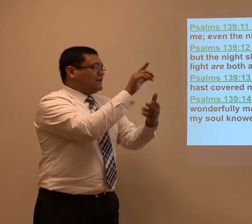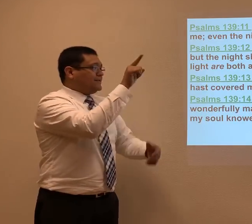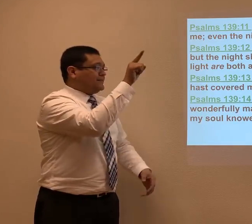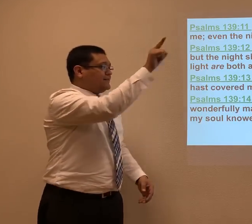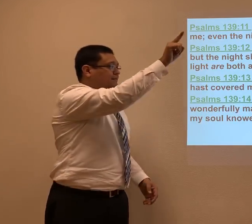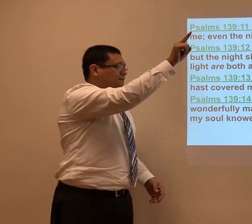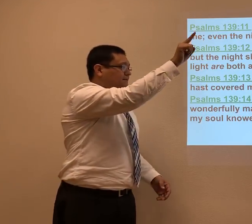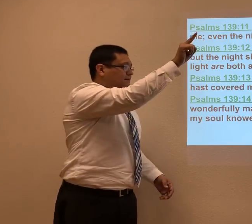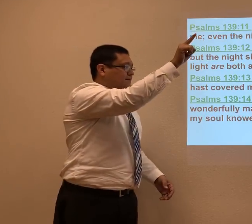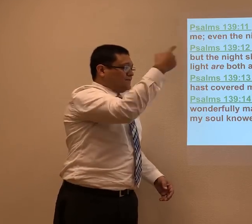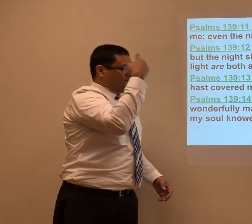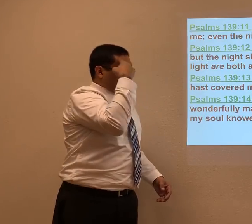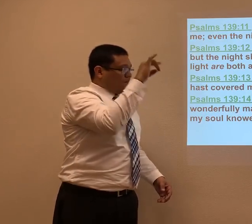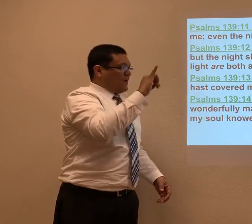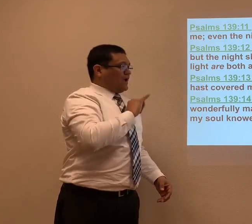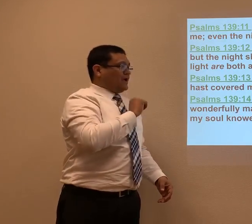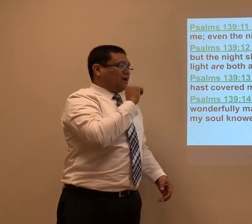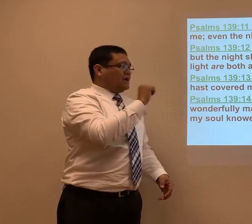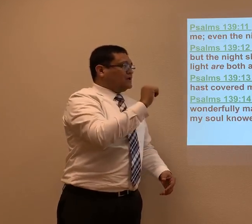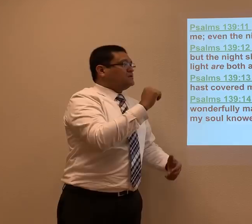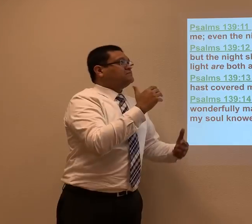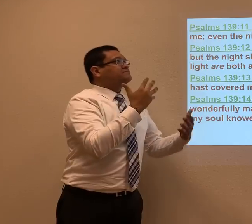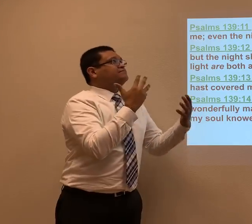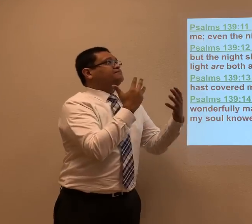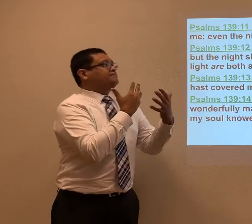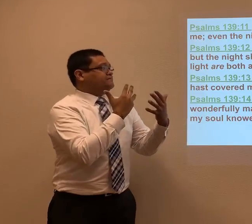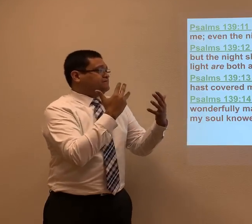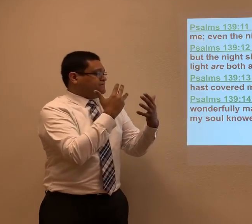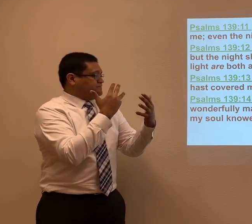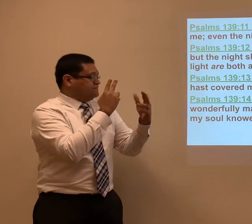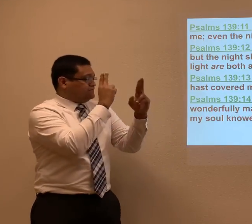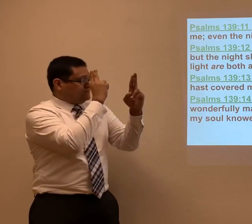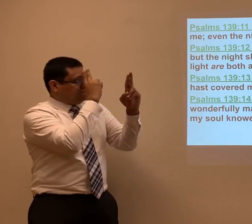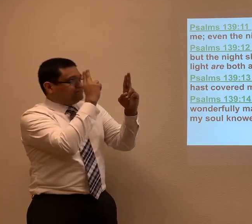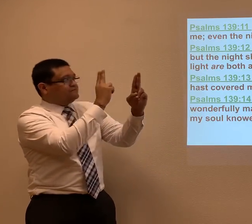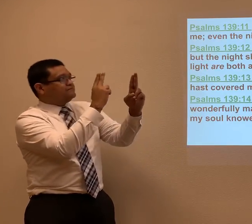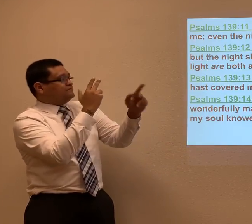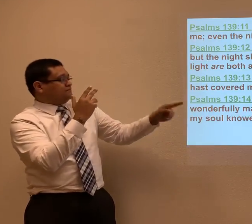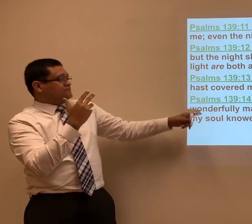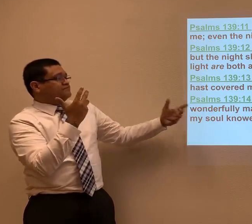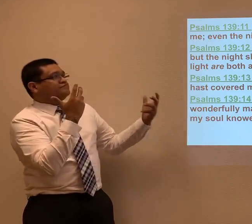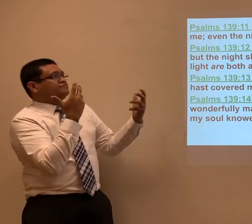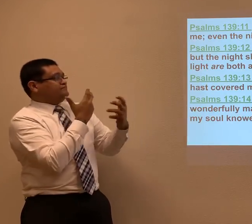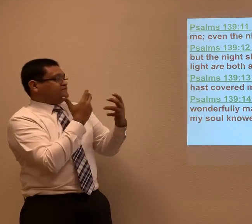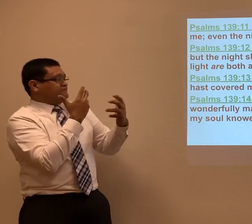will praise thee, for I am fearfully and wonderfully made.